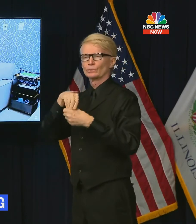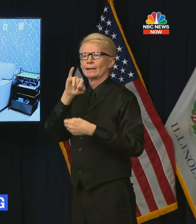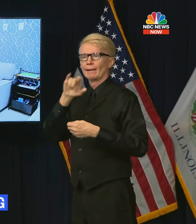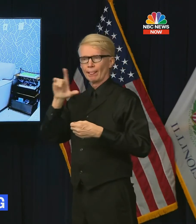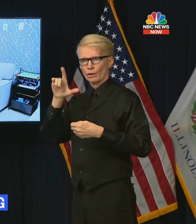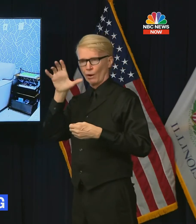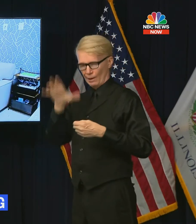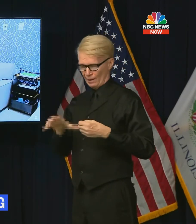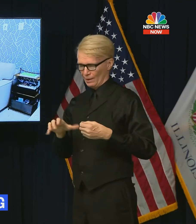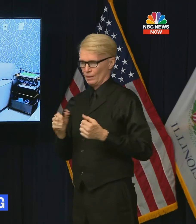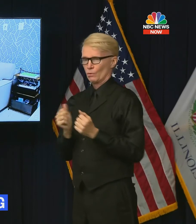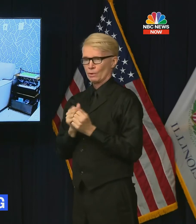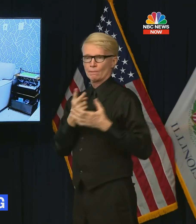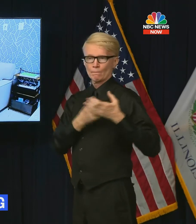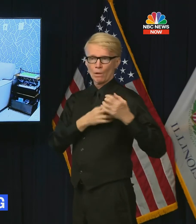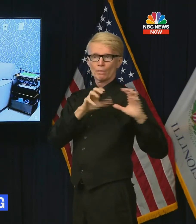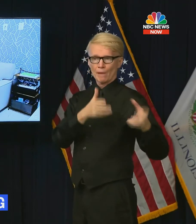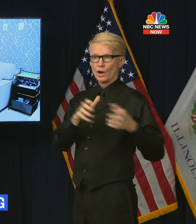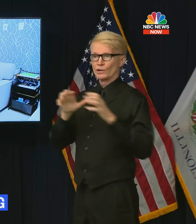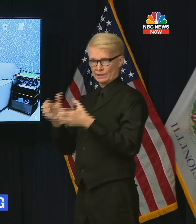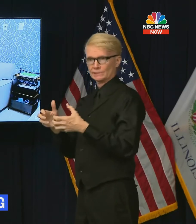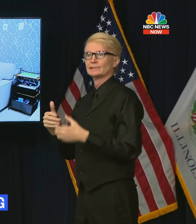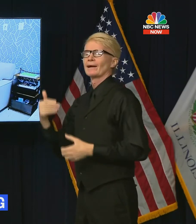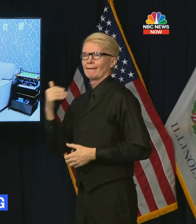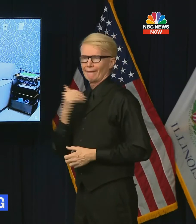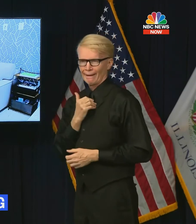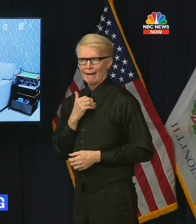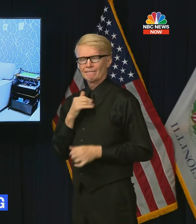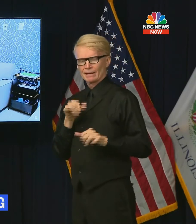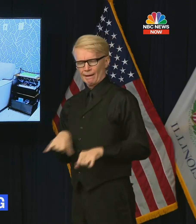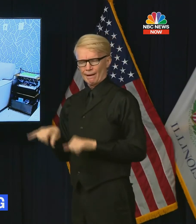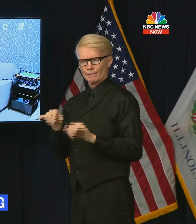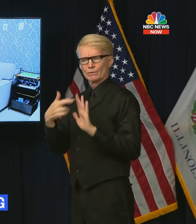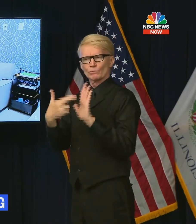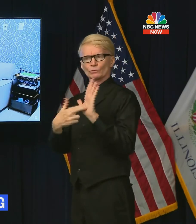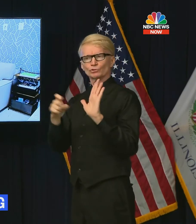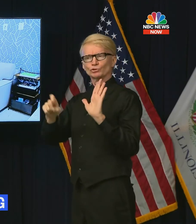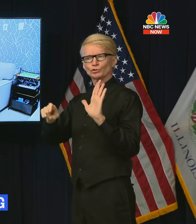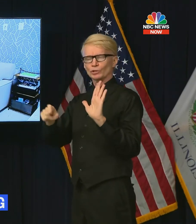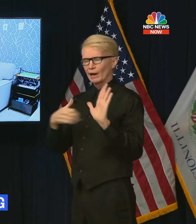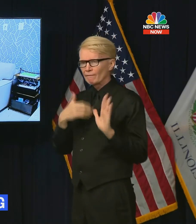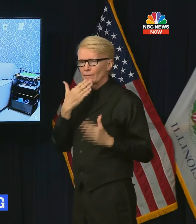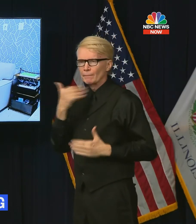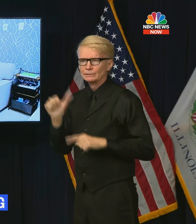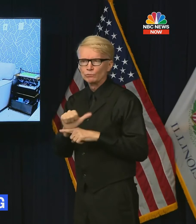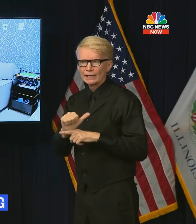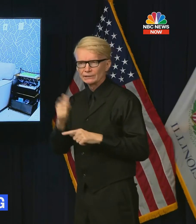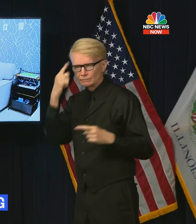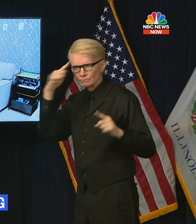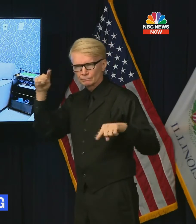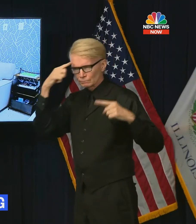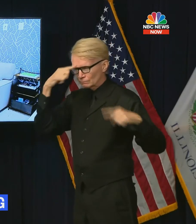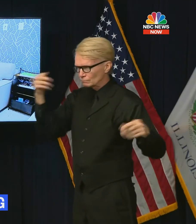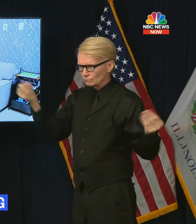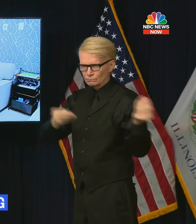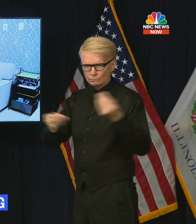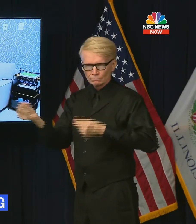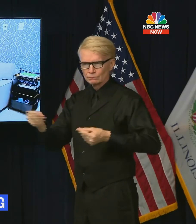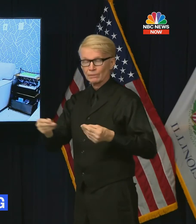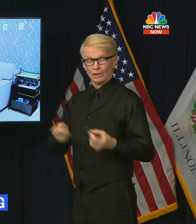basis have come together to say that we should have common protocols, share best practices, understand which tests